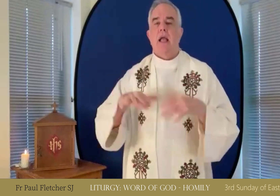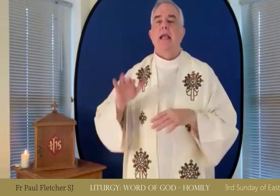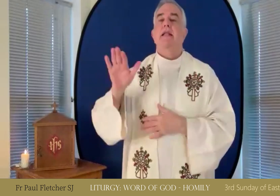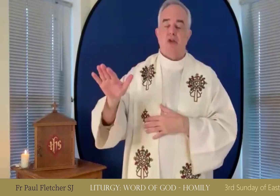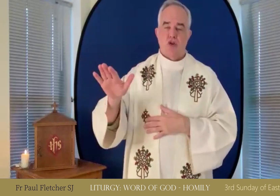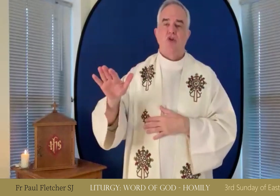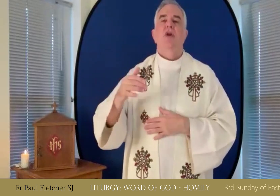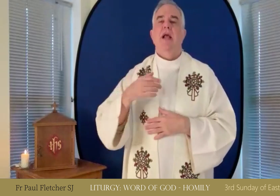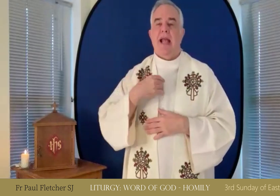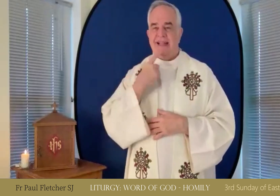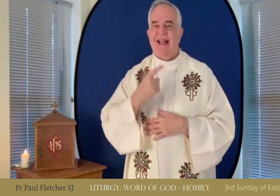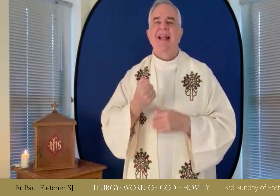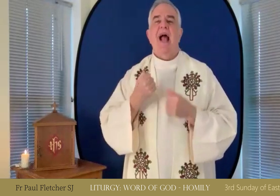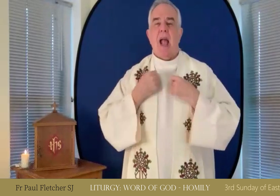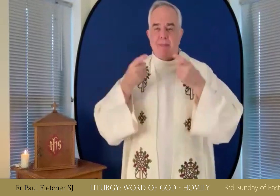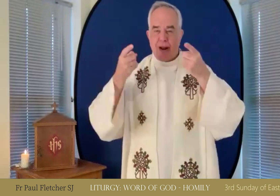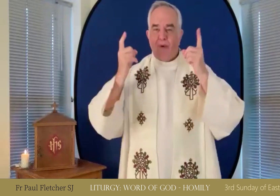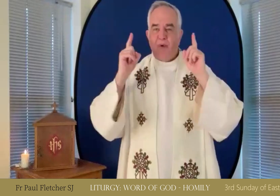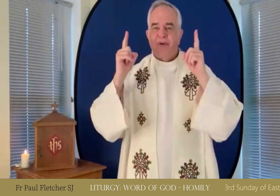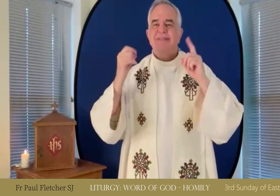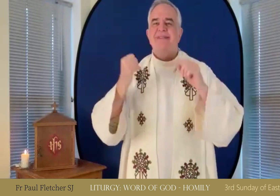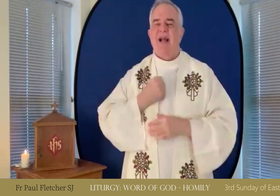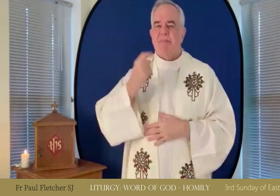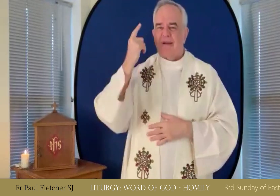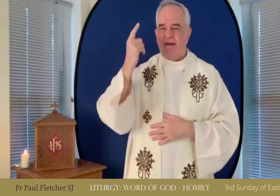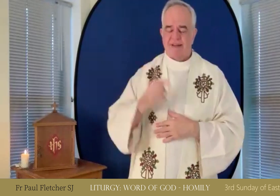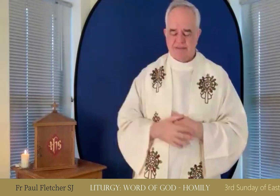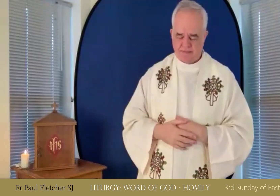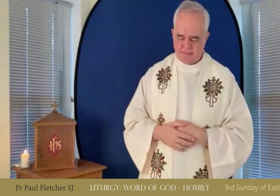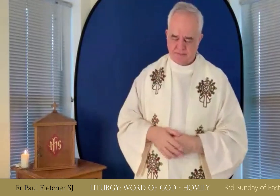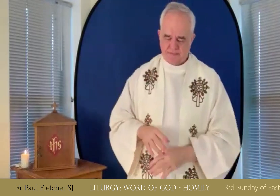he touched and said, my Lord, my God.